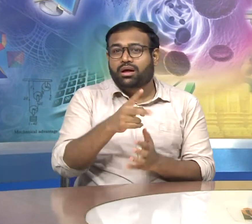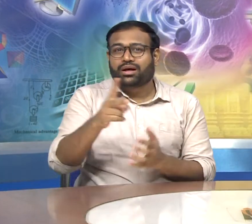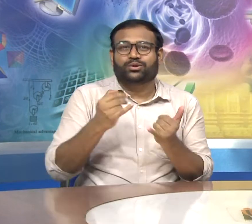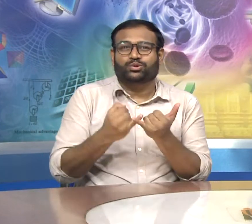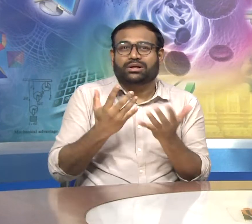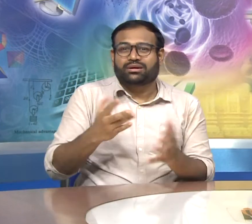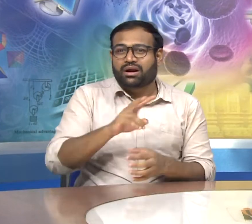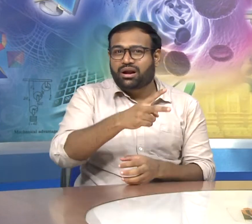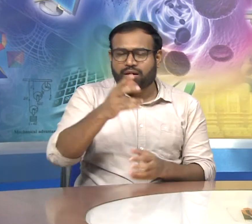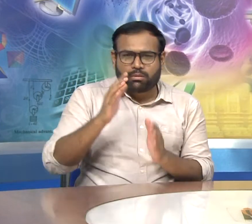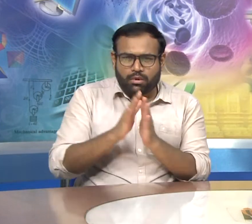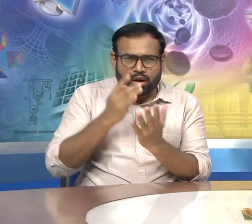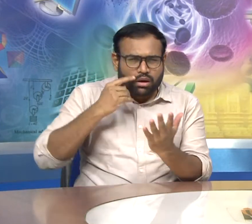when you do research, you didn't